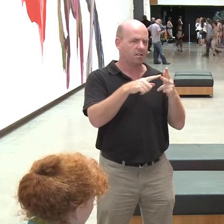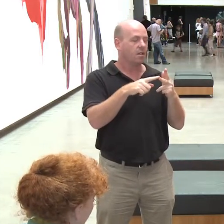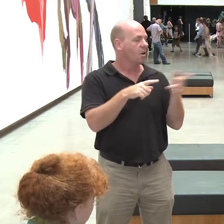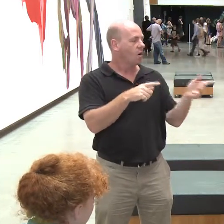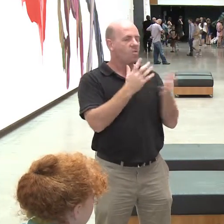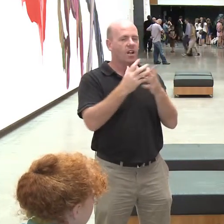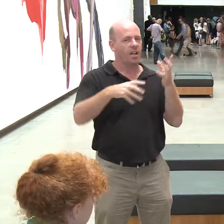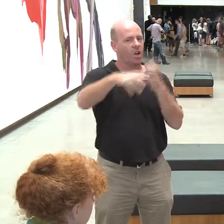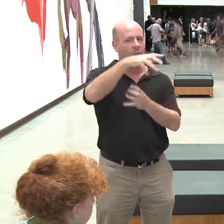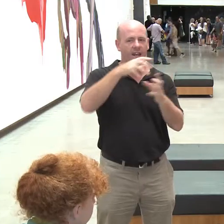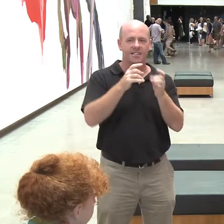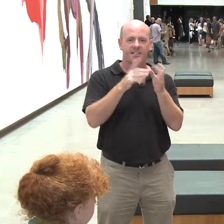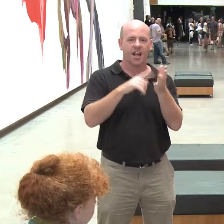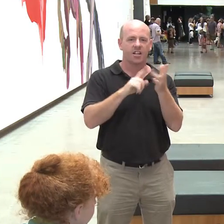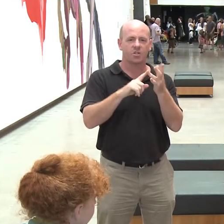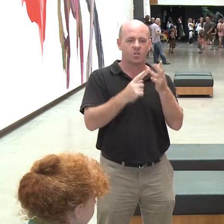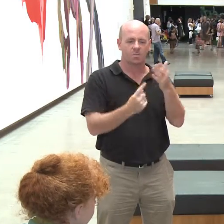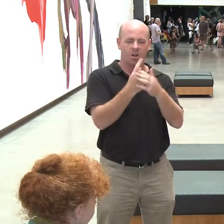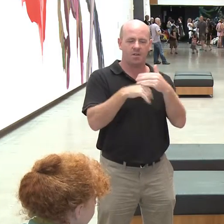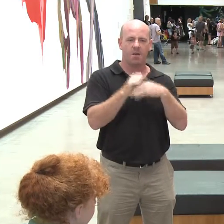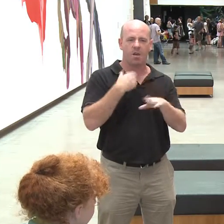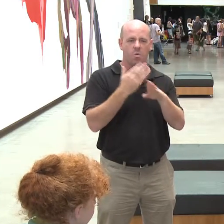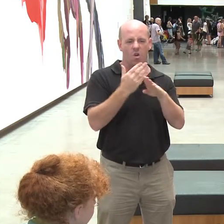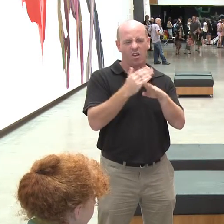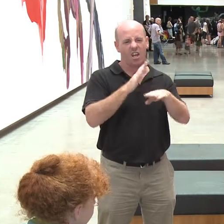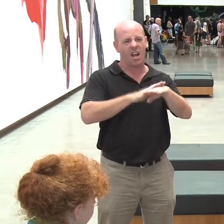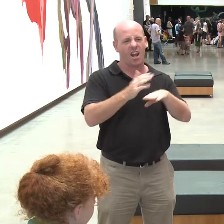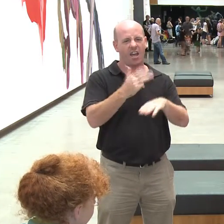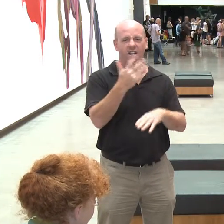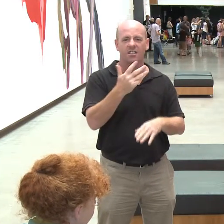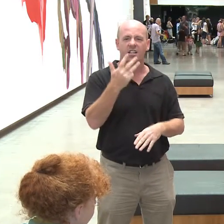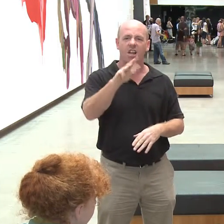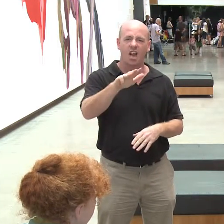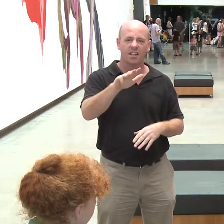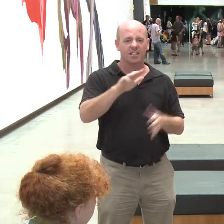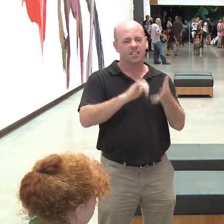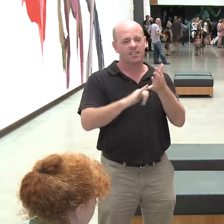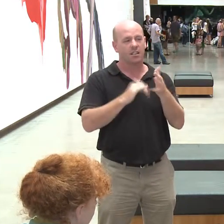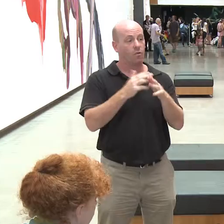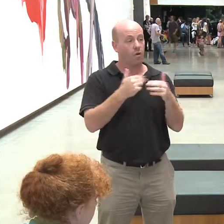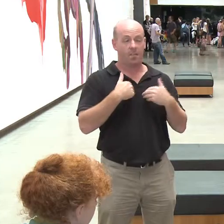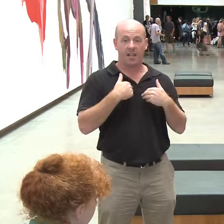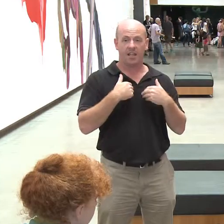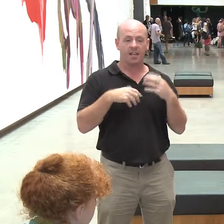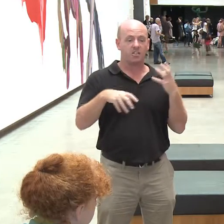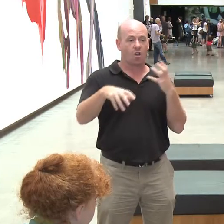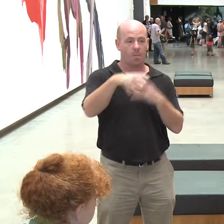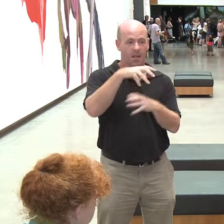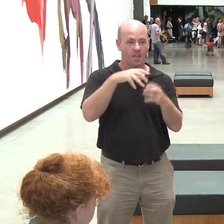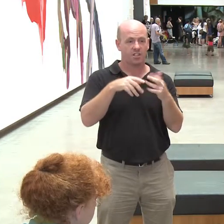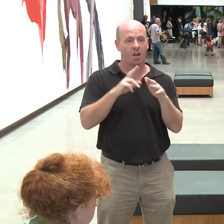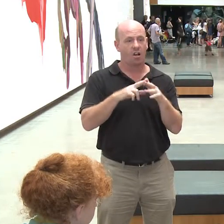It's a combination that started to come into the work probably in the late 90s. It's for me, it's a combination